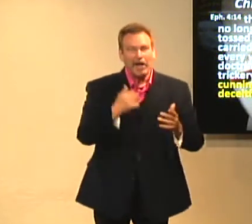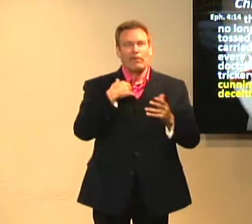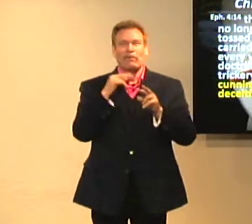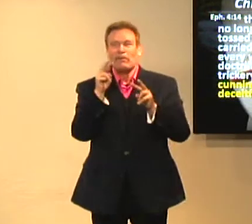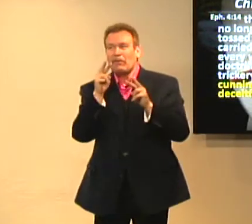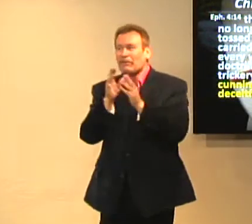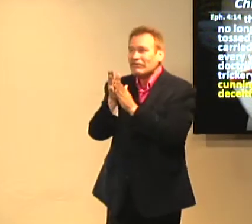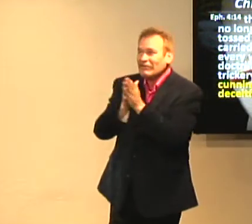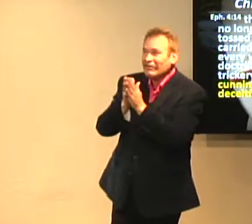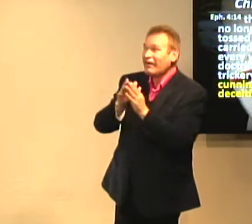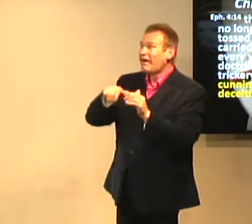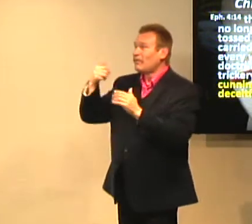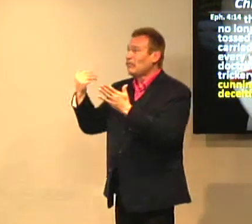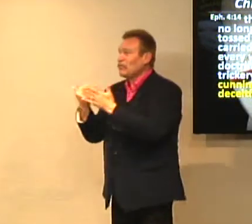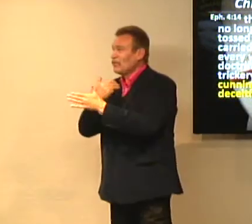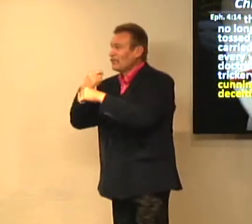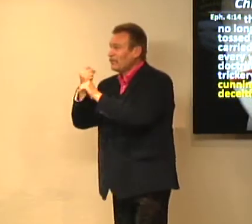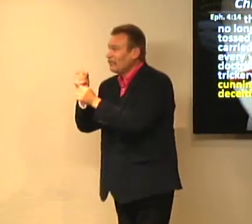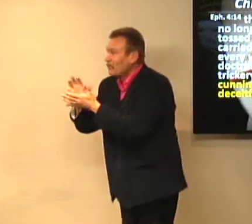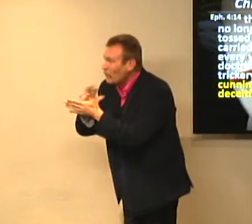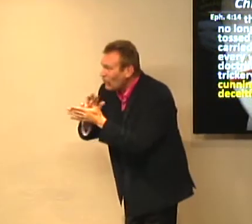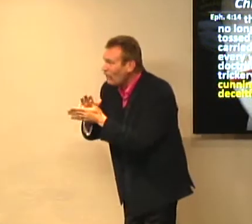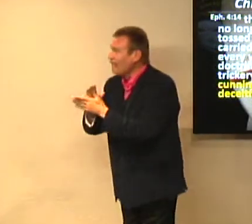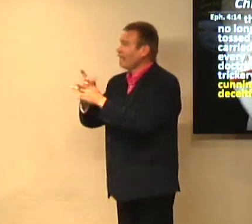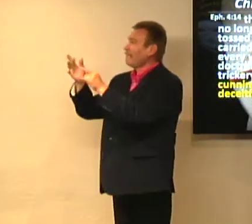You know, sometimes you watch a movie and you're excited, you know, to watch the movie in full.